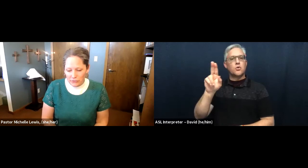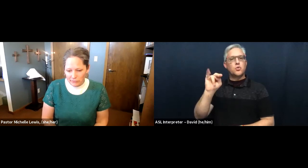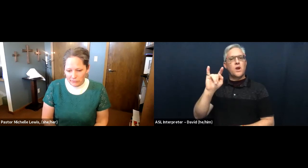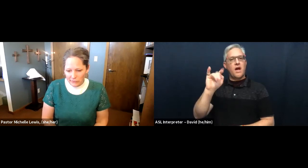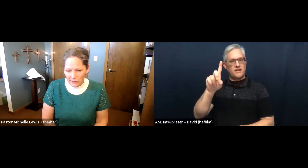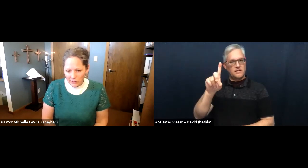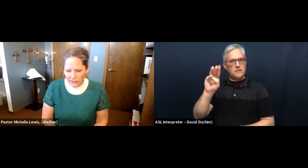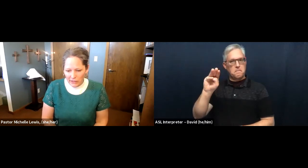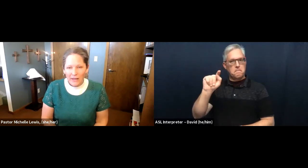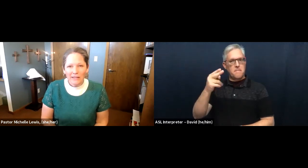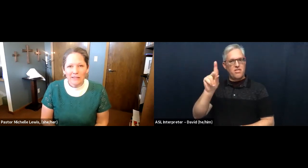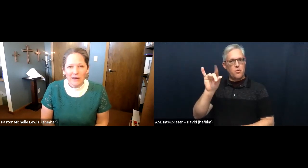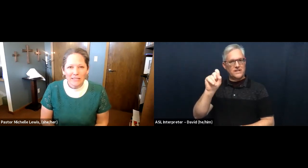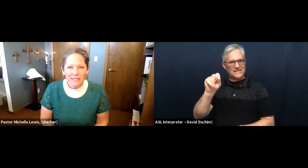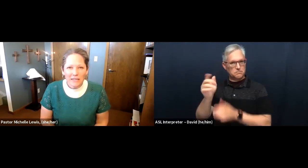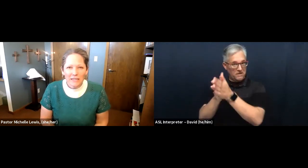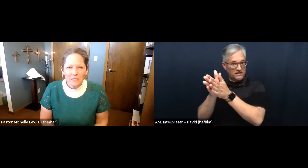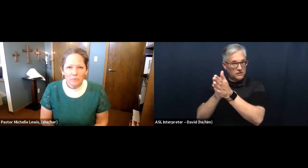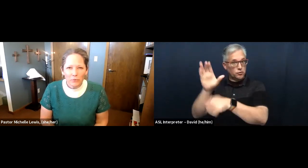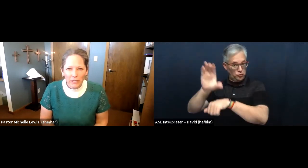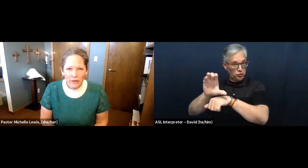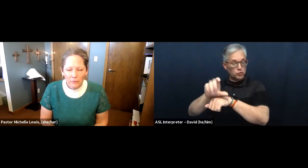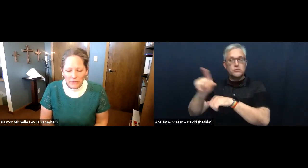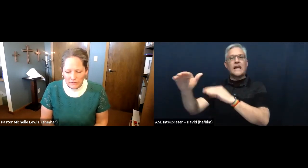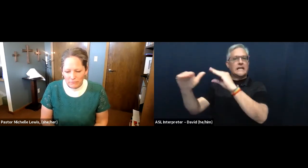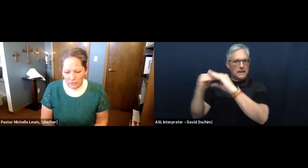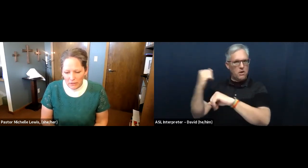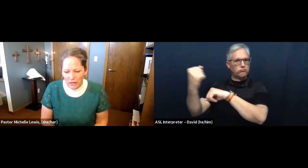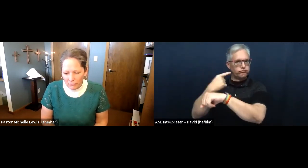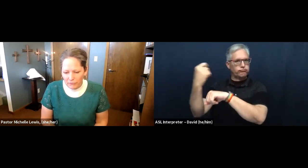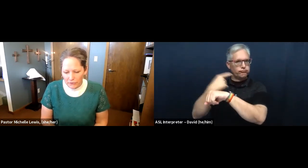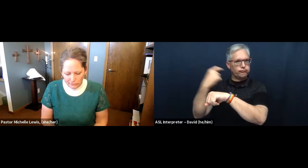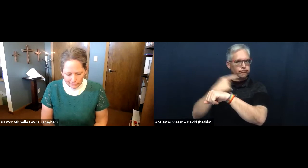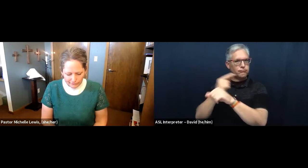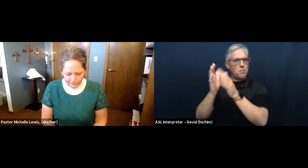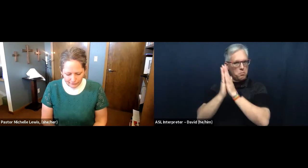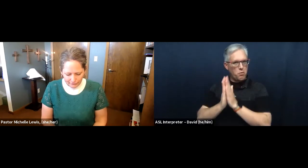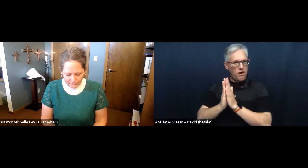Church. And I thought today's prayer was helpful.